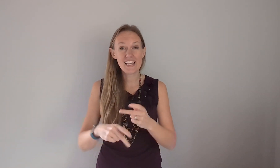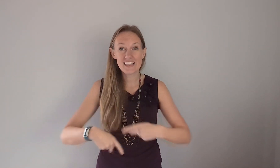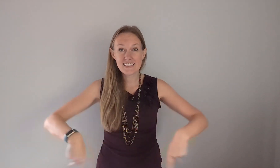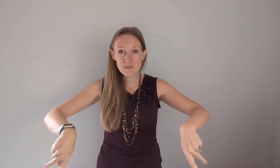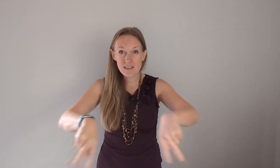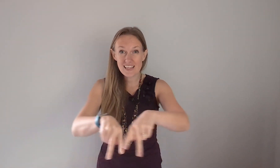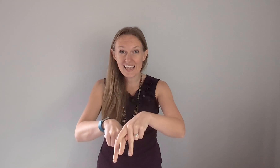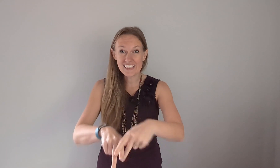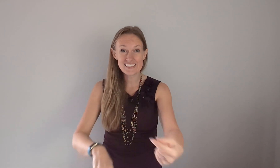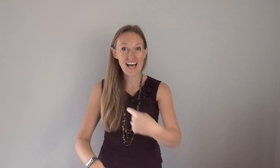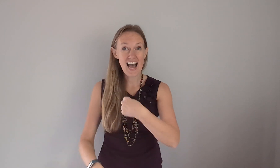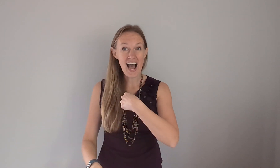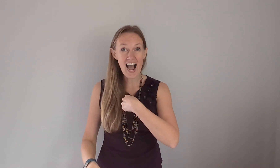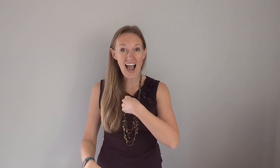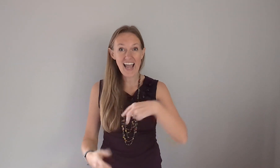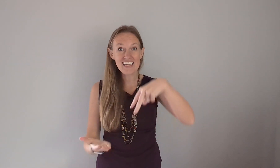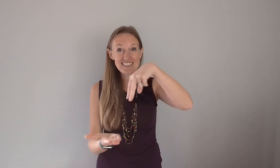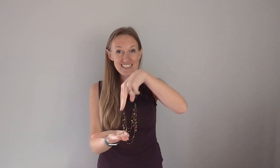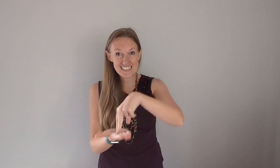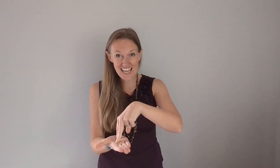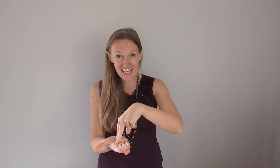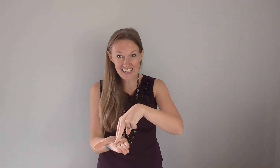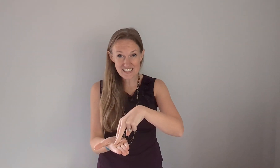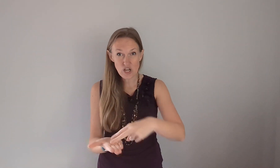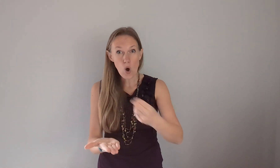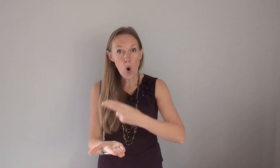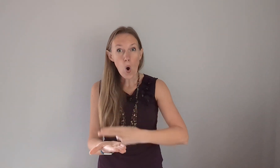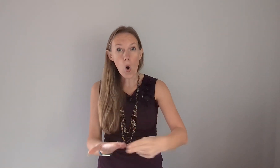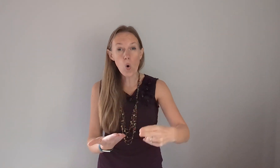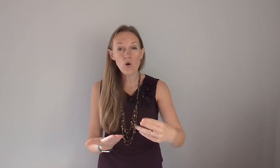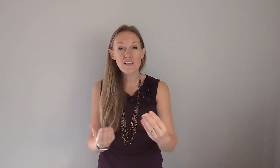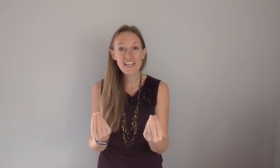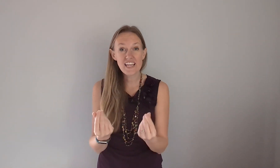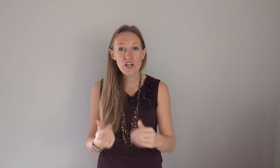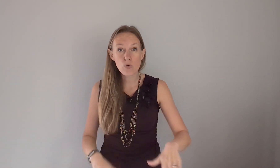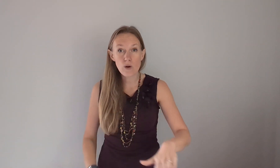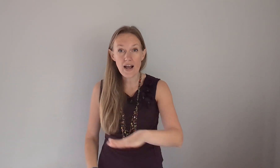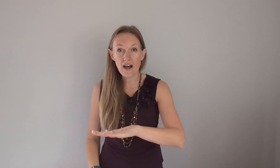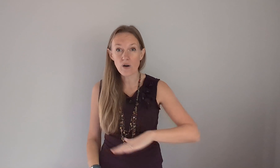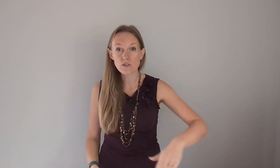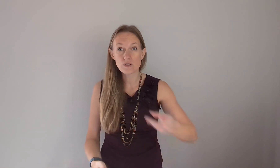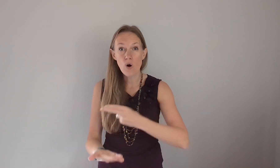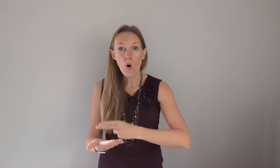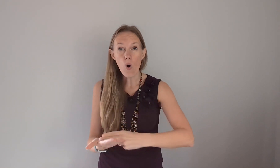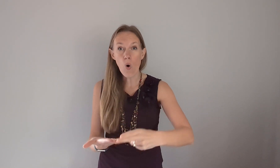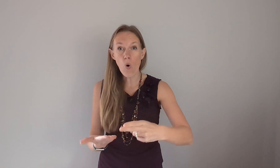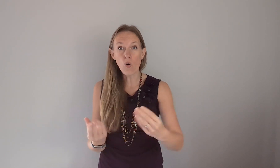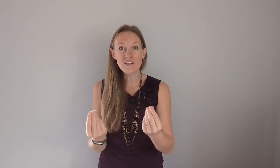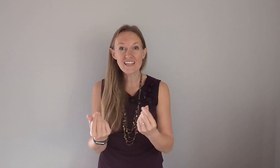making this place I stand, holy ground,